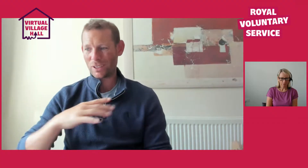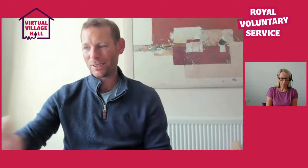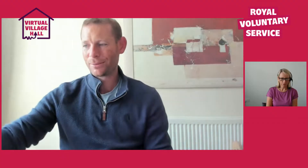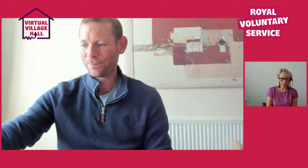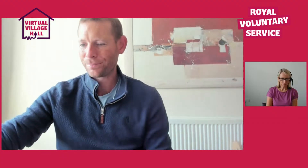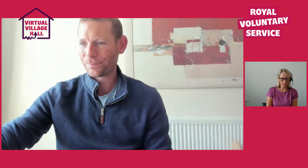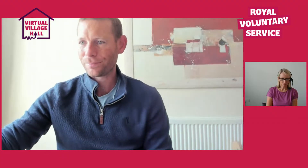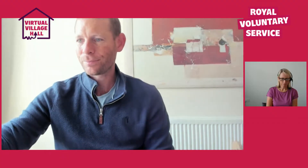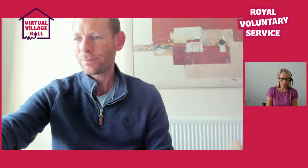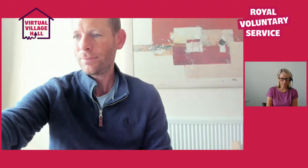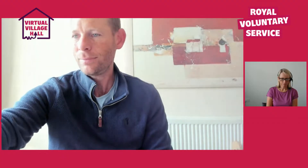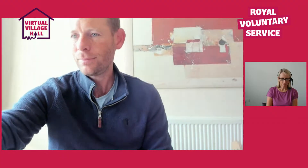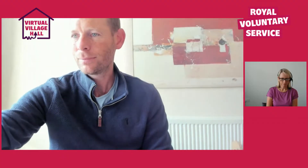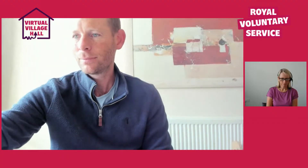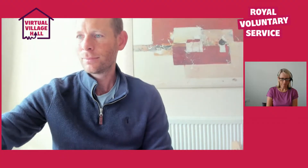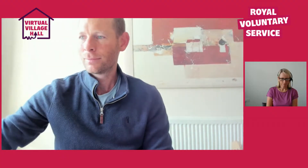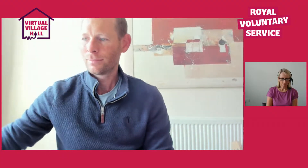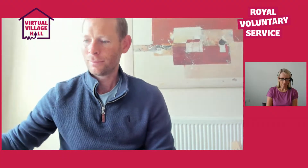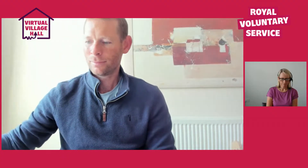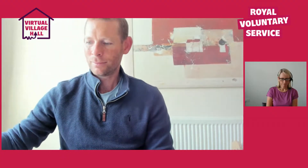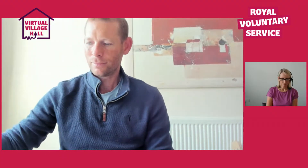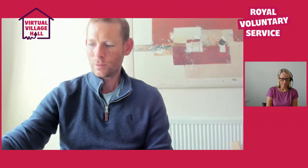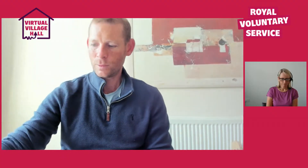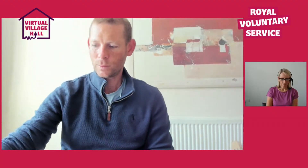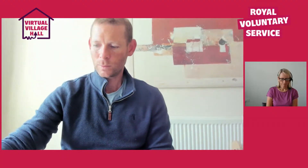10 numbers.